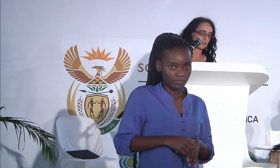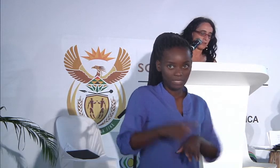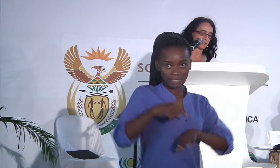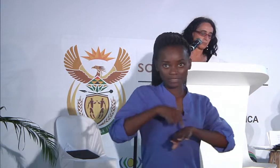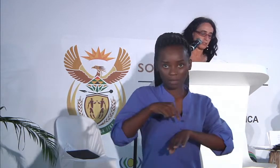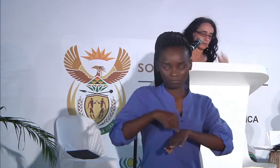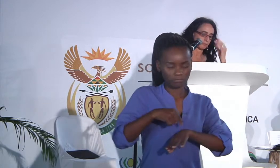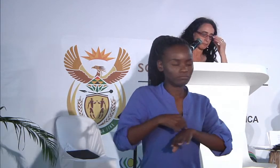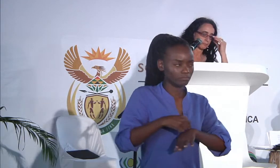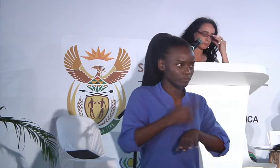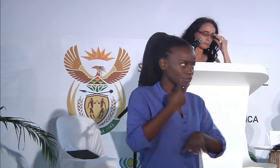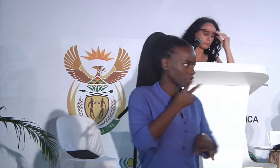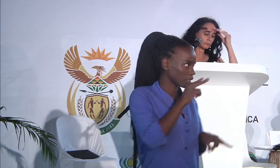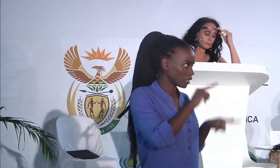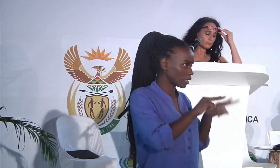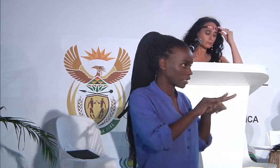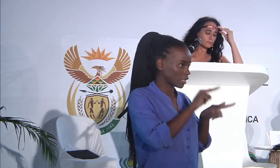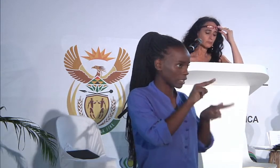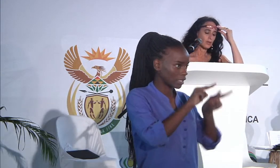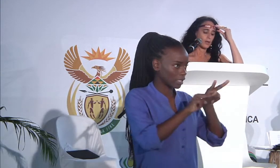photographic exhibition.